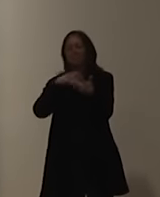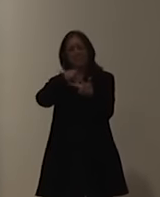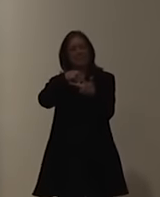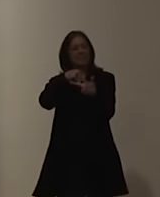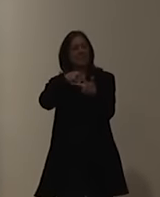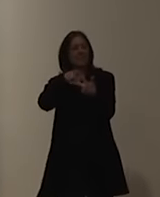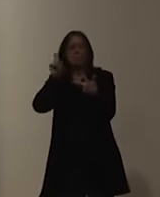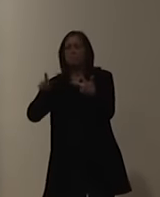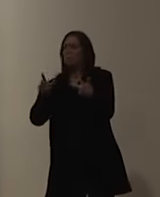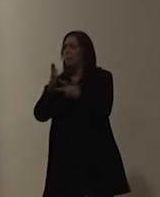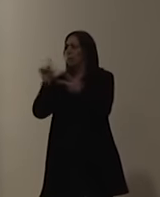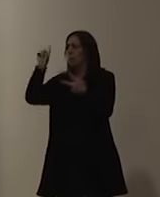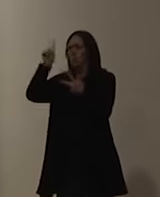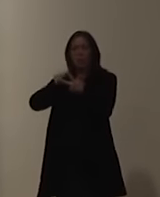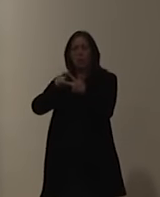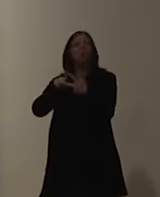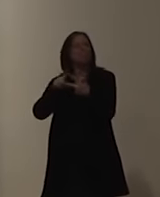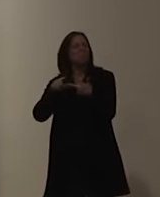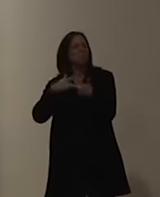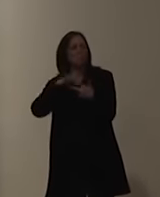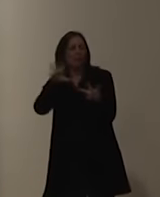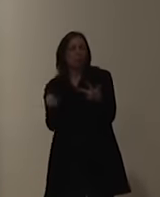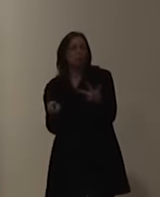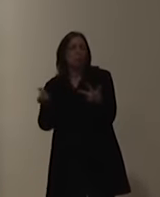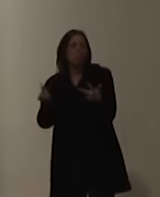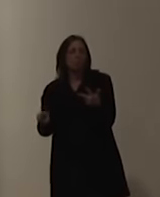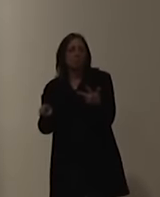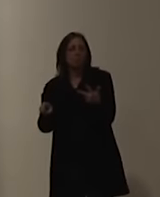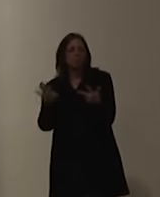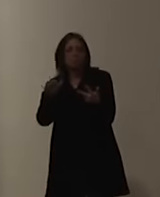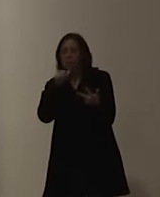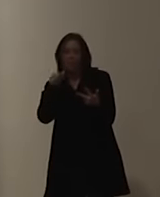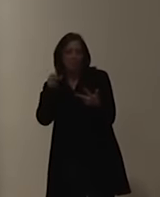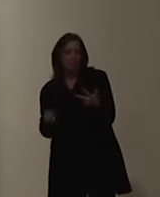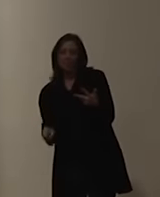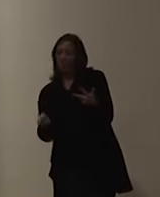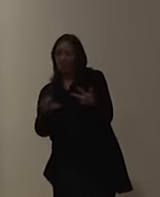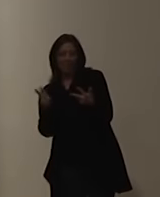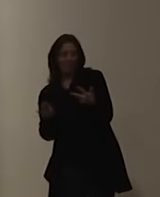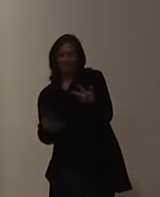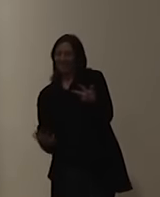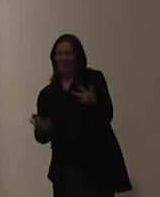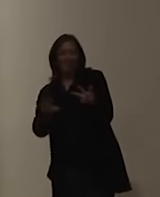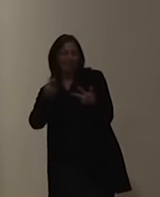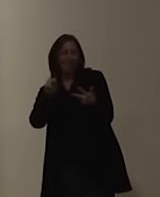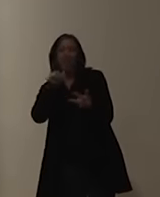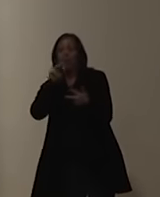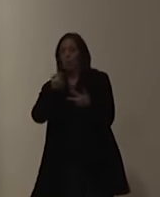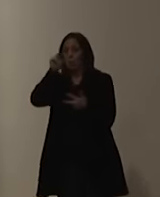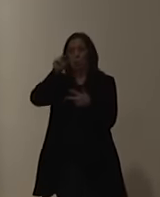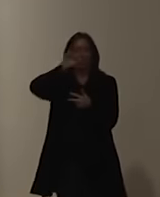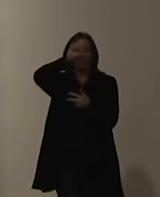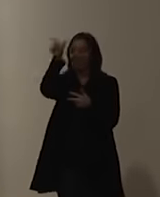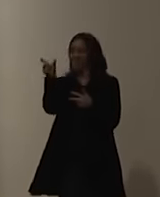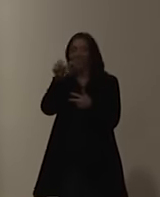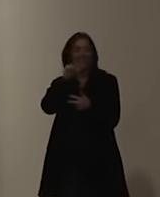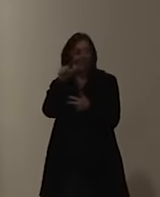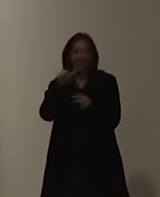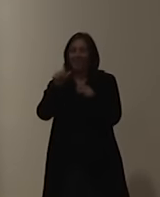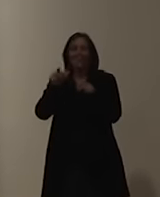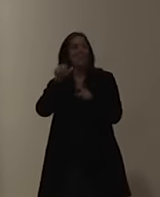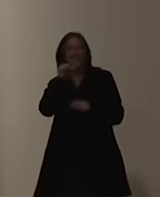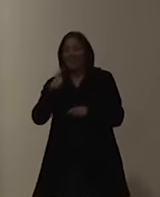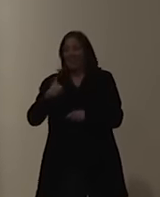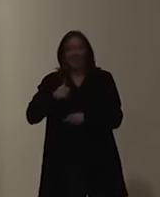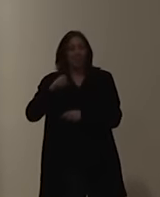second meeting in Africa, not in South Africa, not in northern countries, and not in Rwanda, where things are